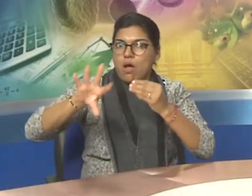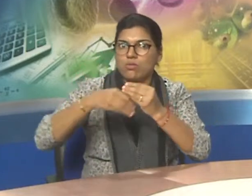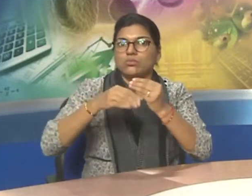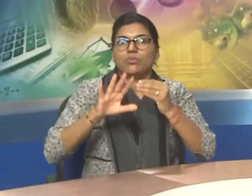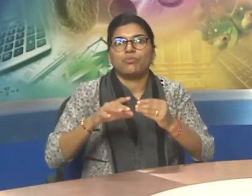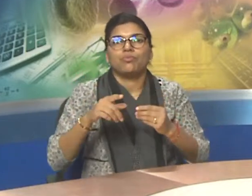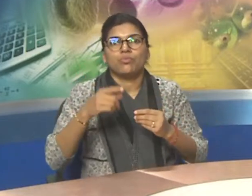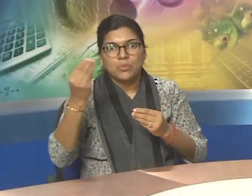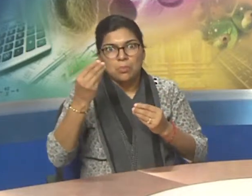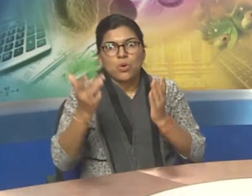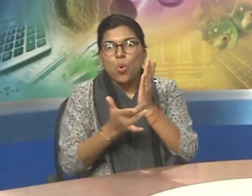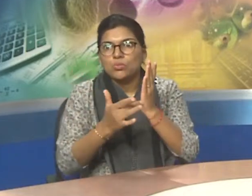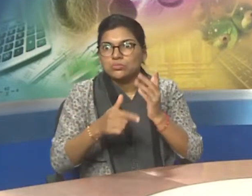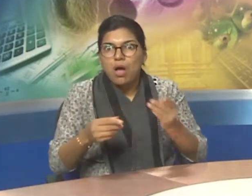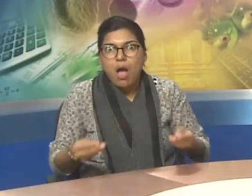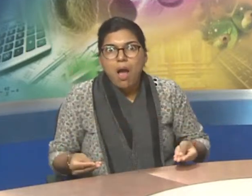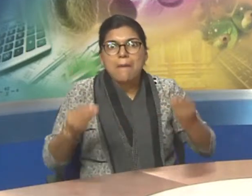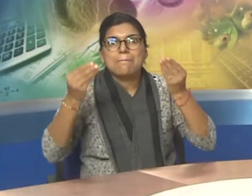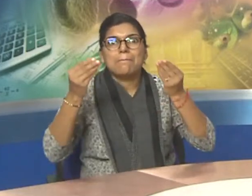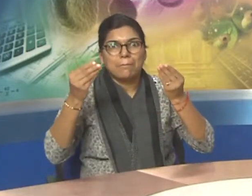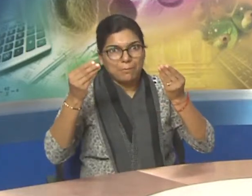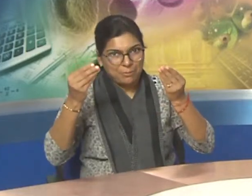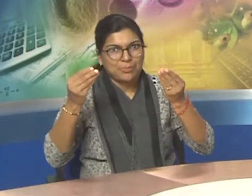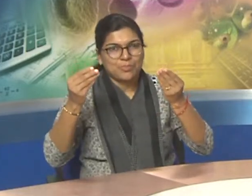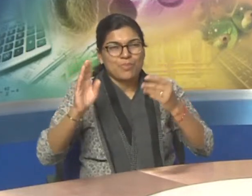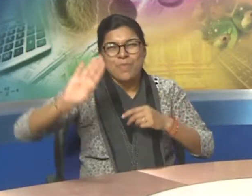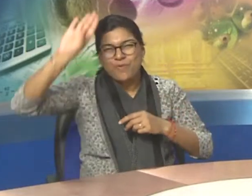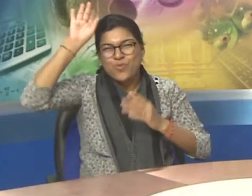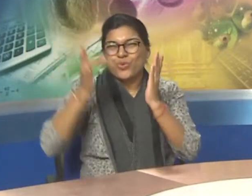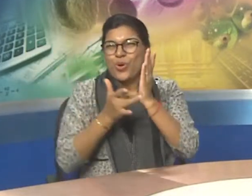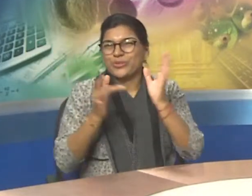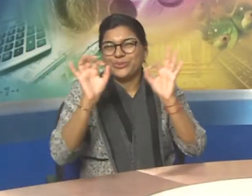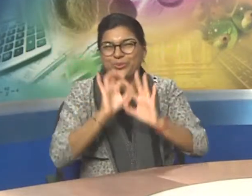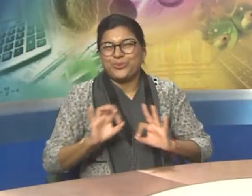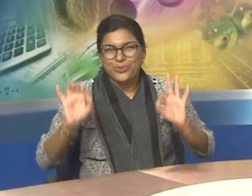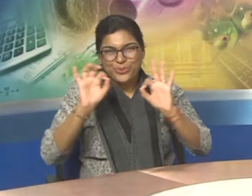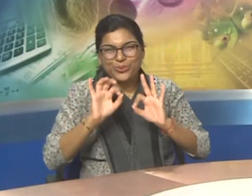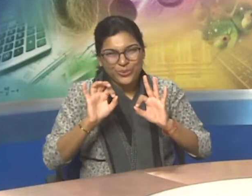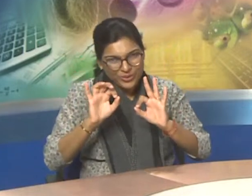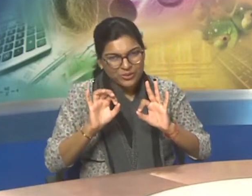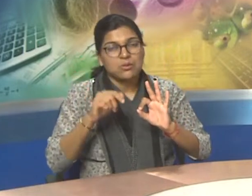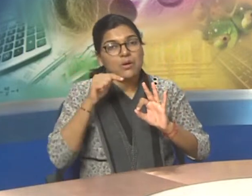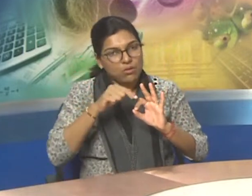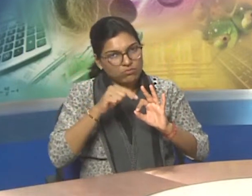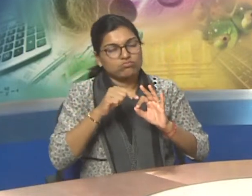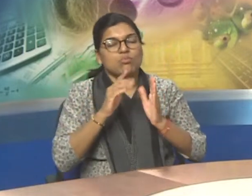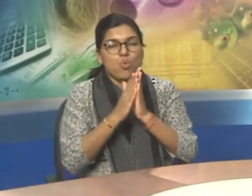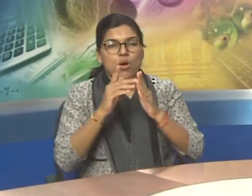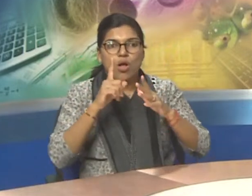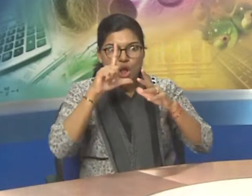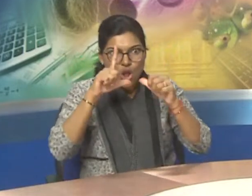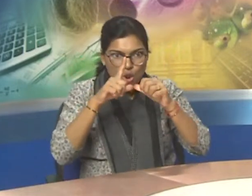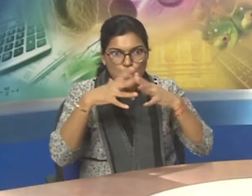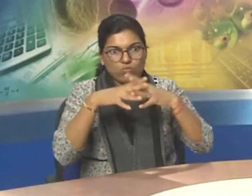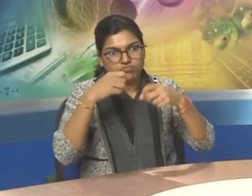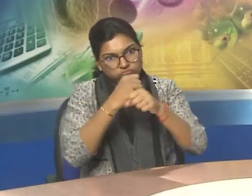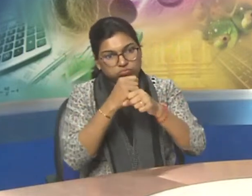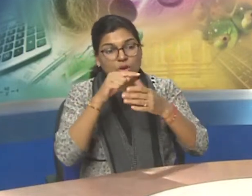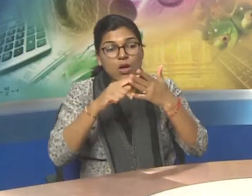were old, but nowadays we have a modern version of laws in different context. As with the